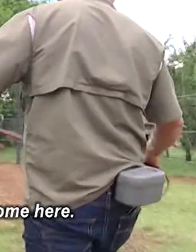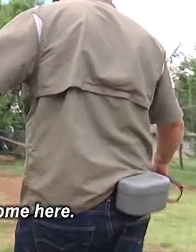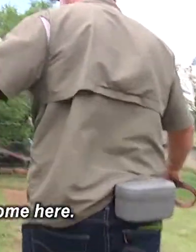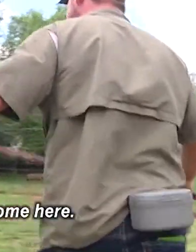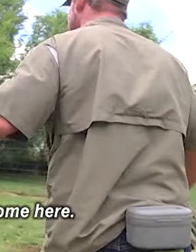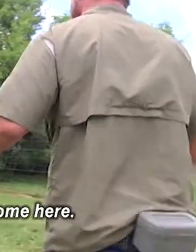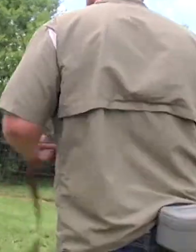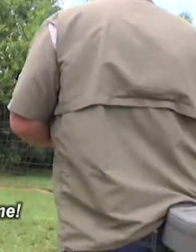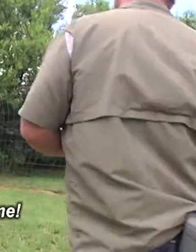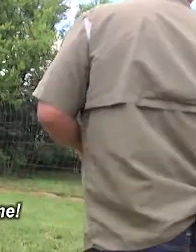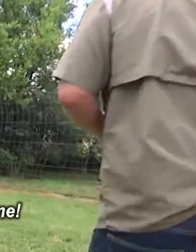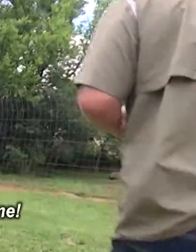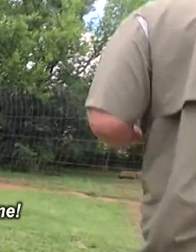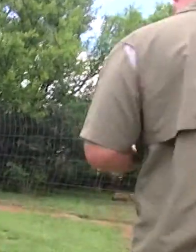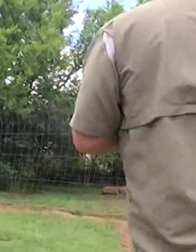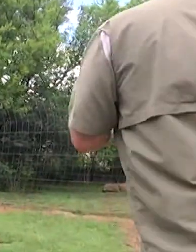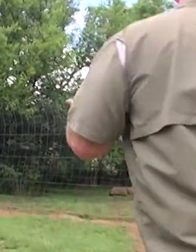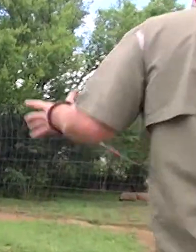Rafael, kom. Kom.